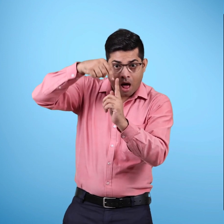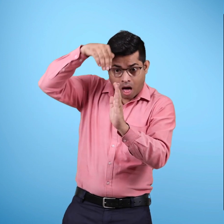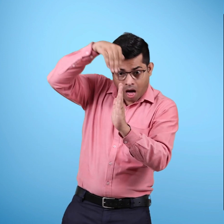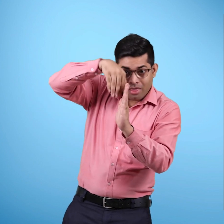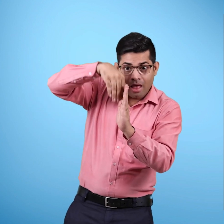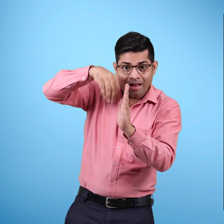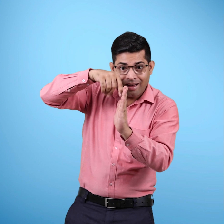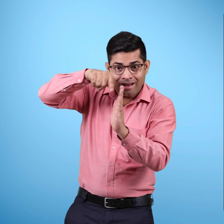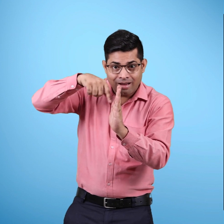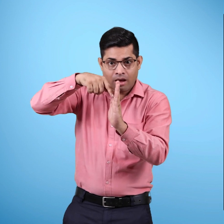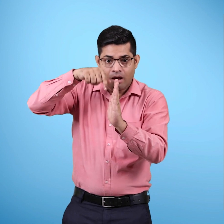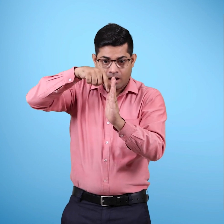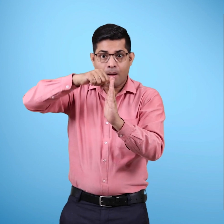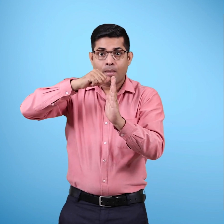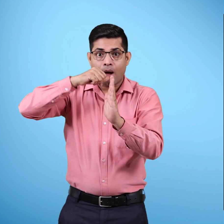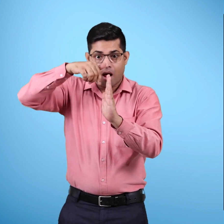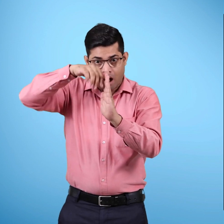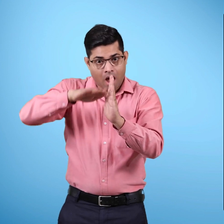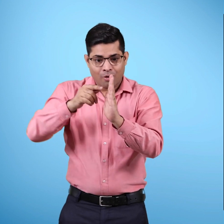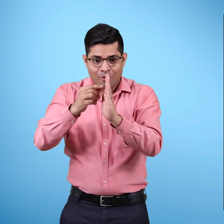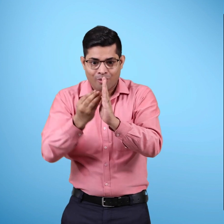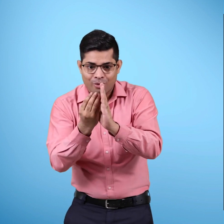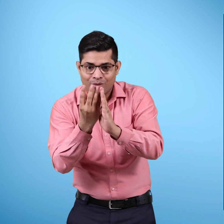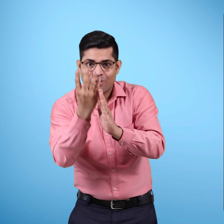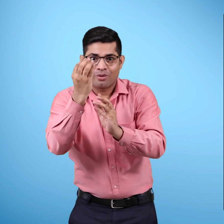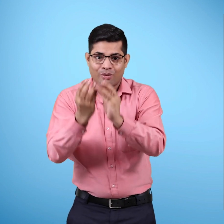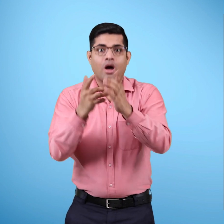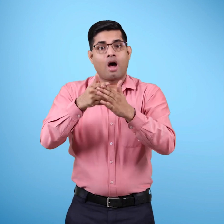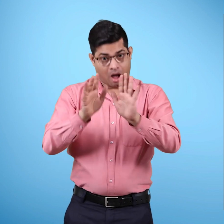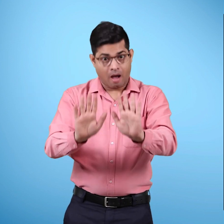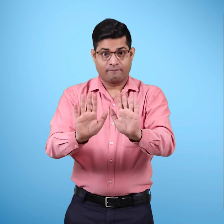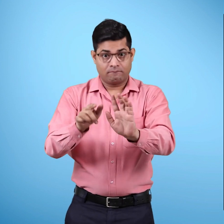Plants release a lot of water into the air through this process.